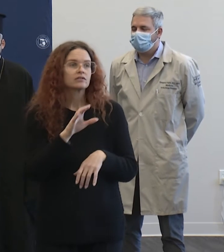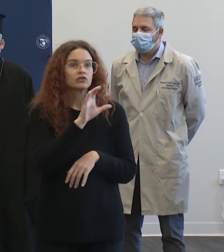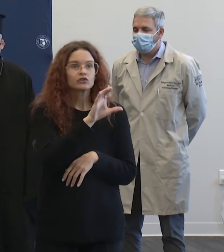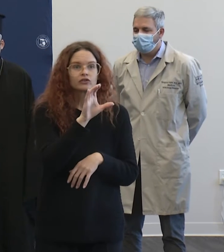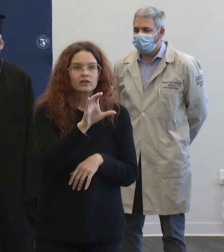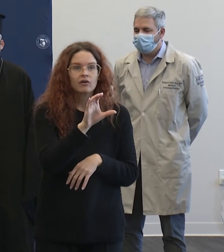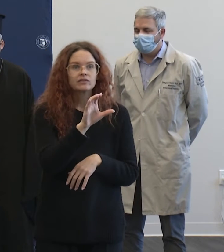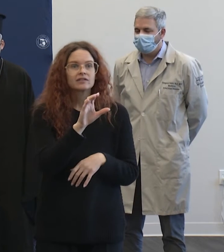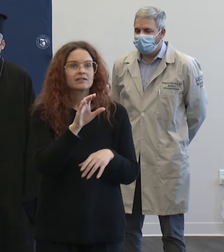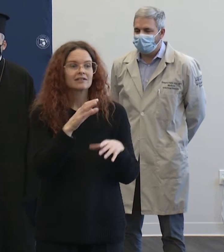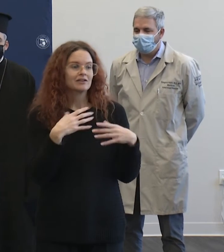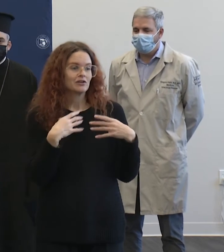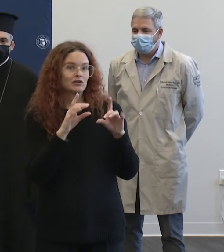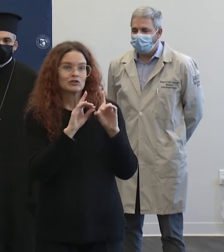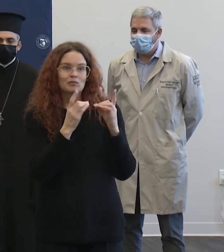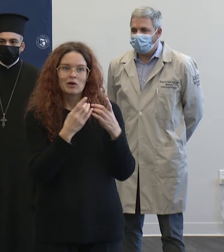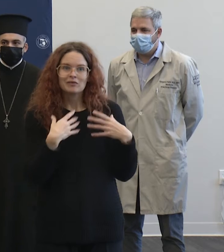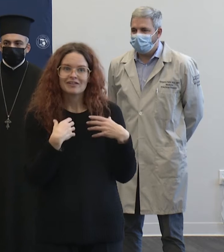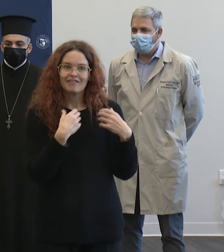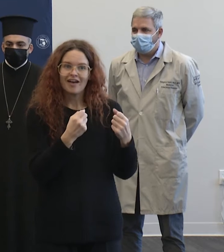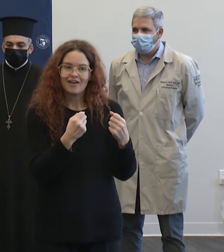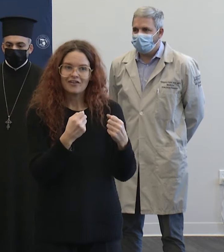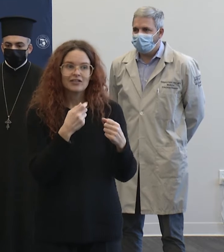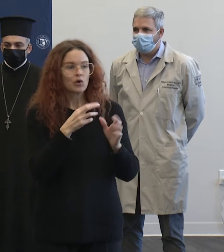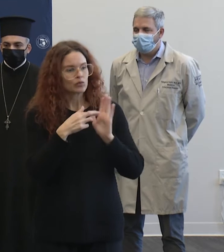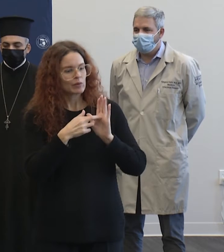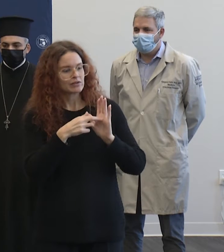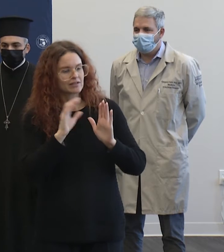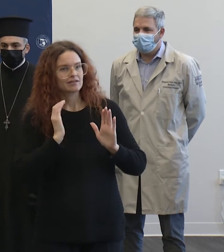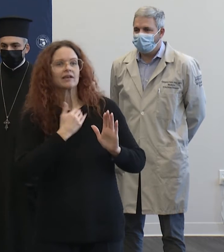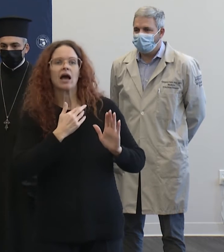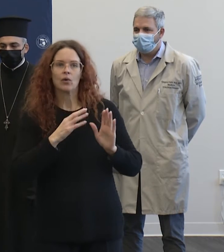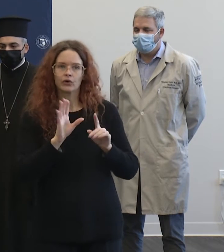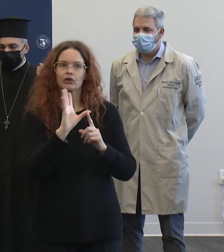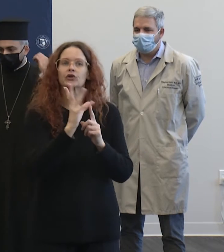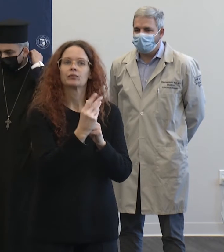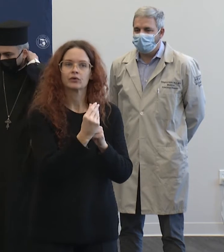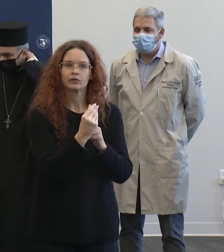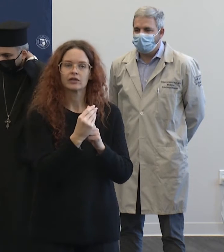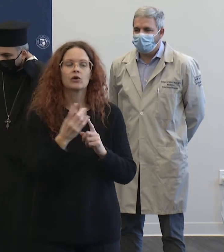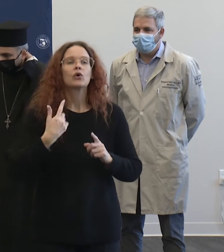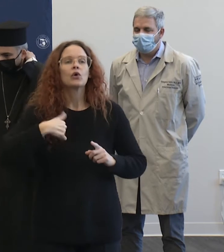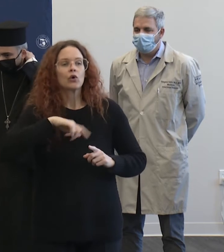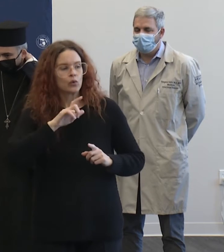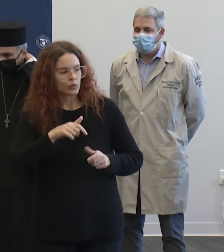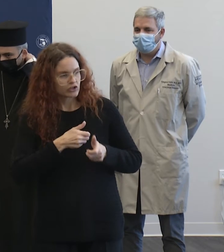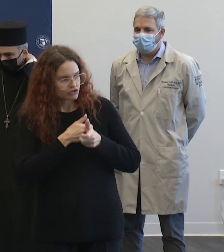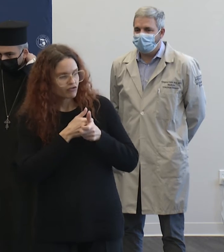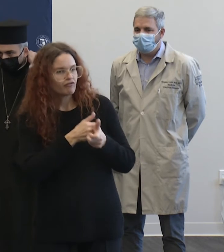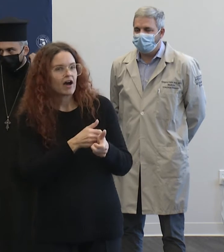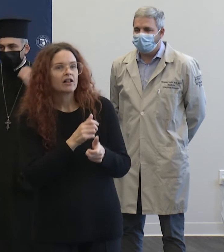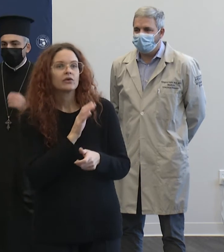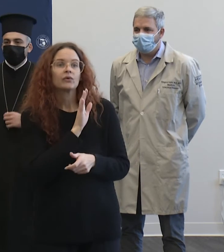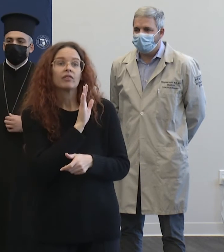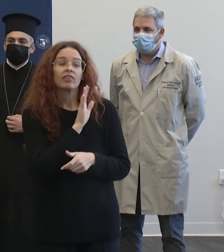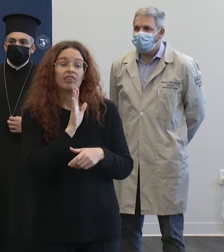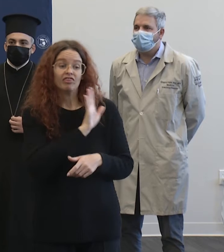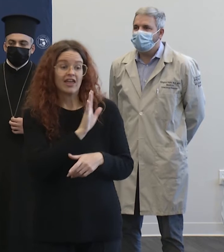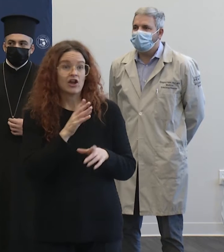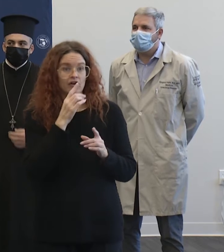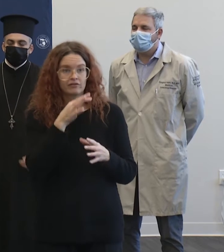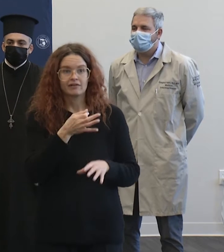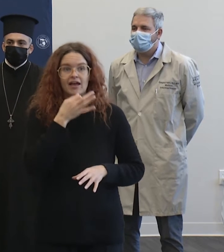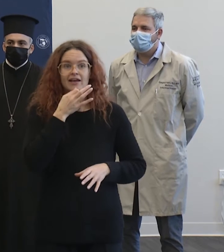of Public Health, represent the community in this matter. And so we should follow the instructions of our healthcare